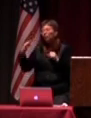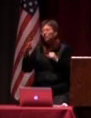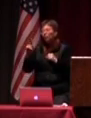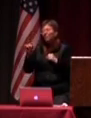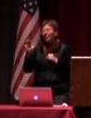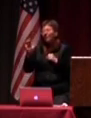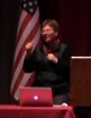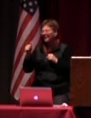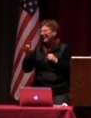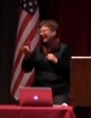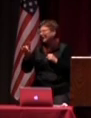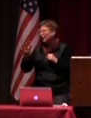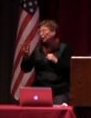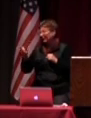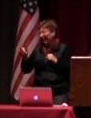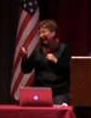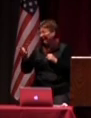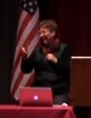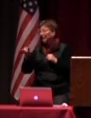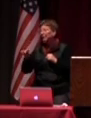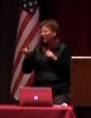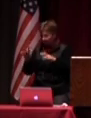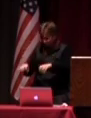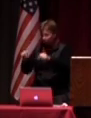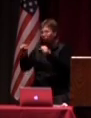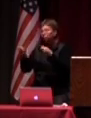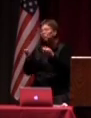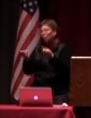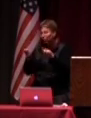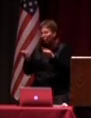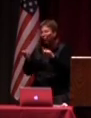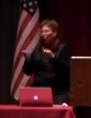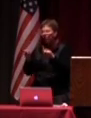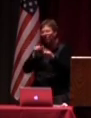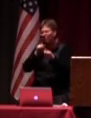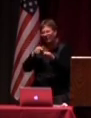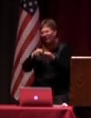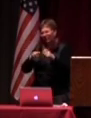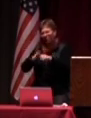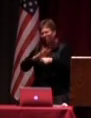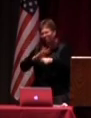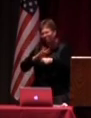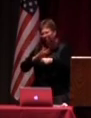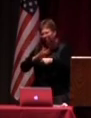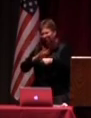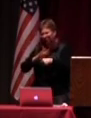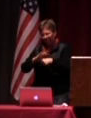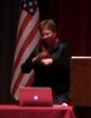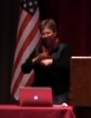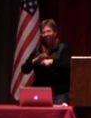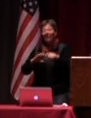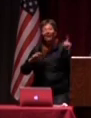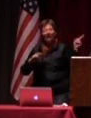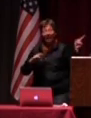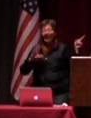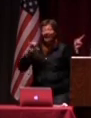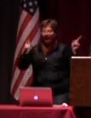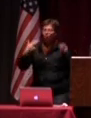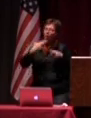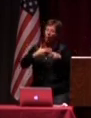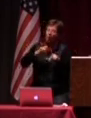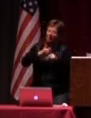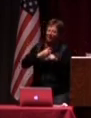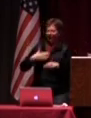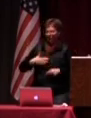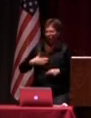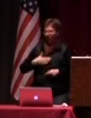He seized dictatorial powers 3.5 years later, and then in 1852 took the title Napoleon III, Napoleon